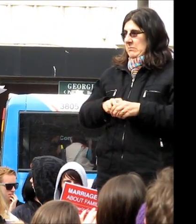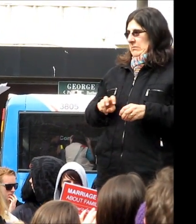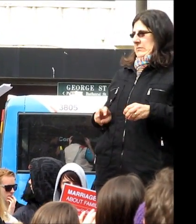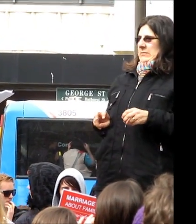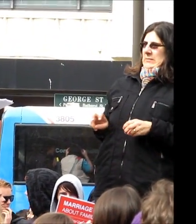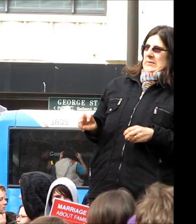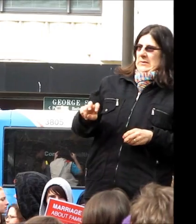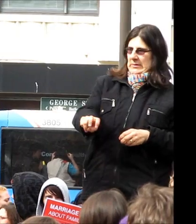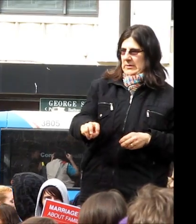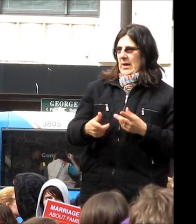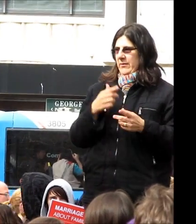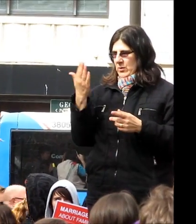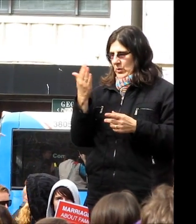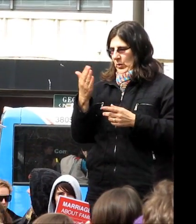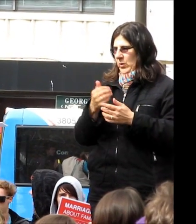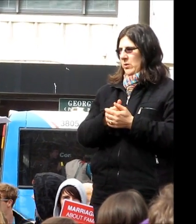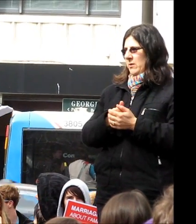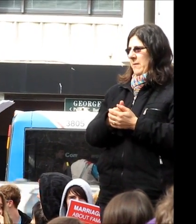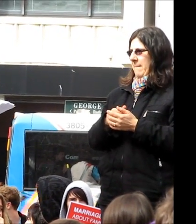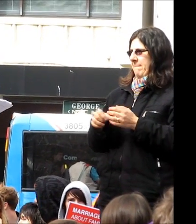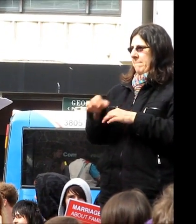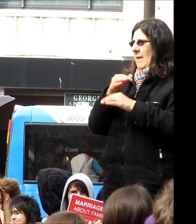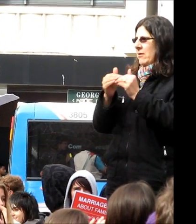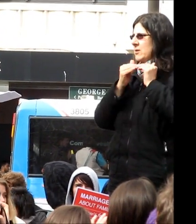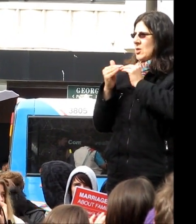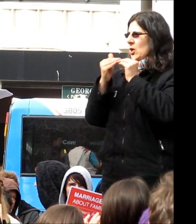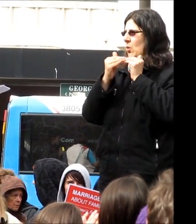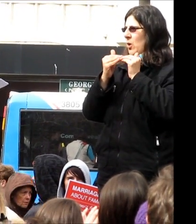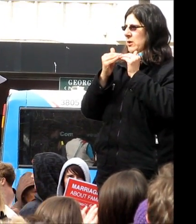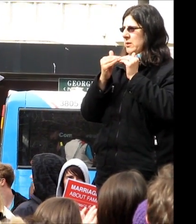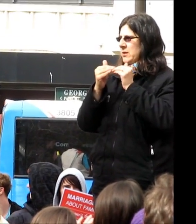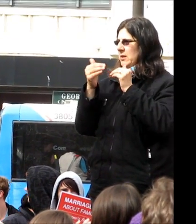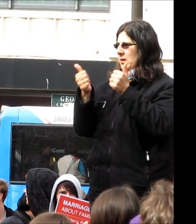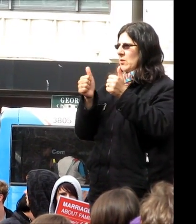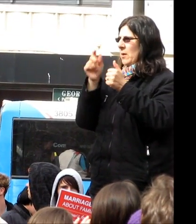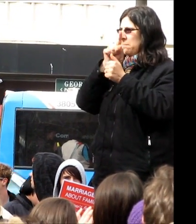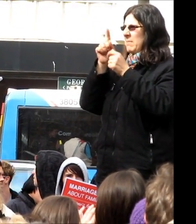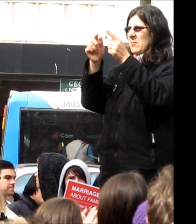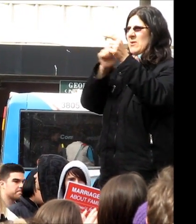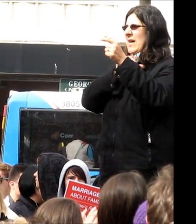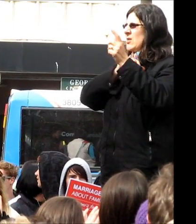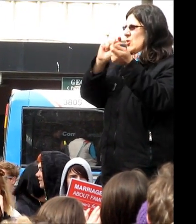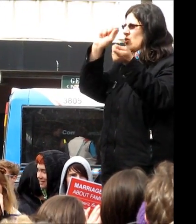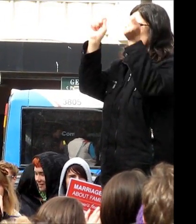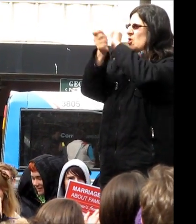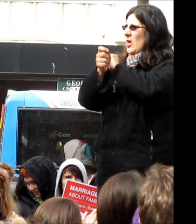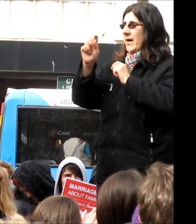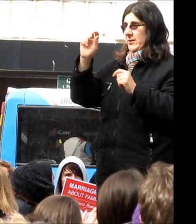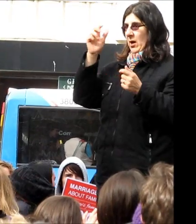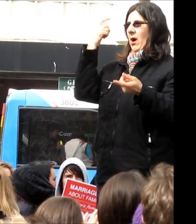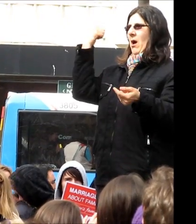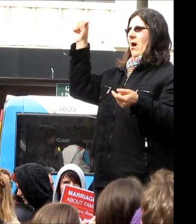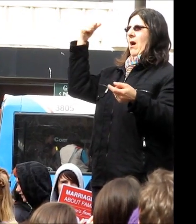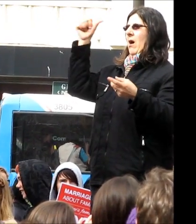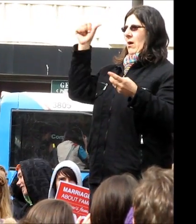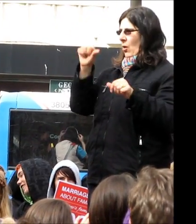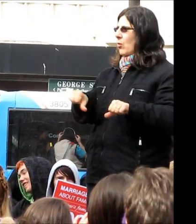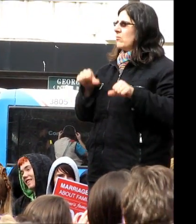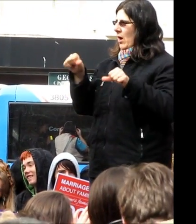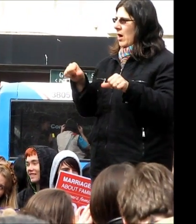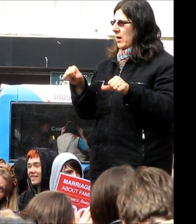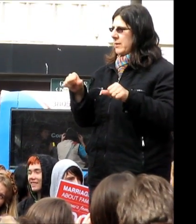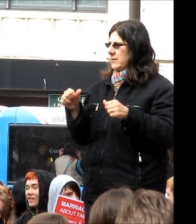had marriage equality, that would correct a lot of societal attitudes and make school a safer place.